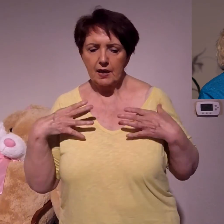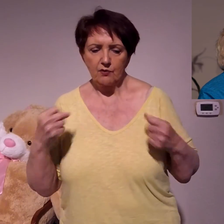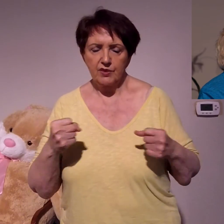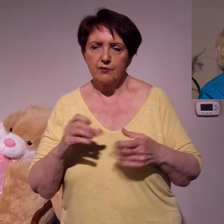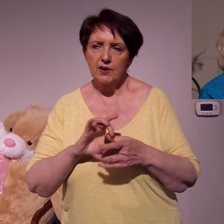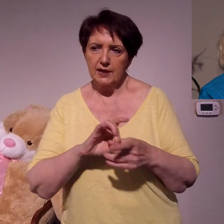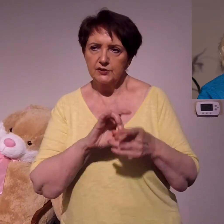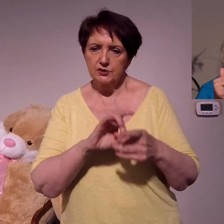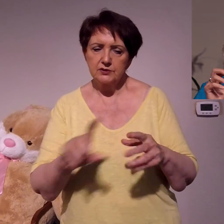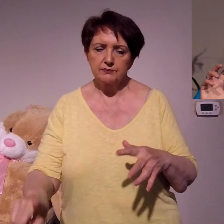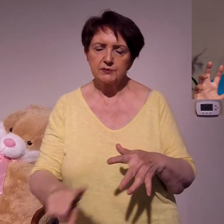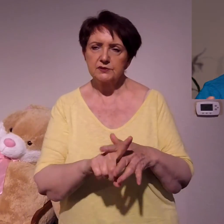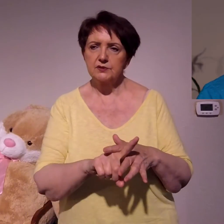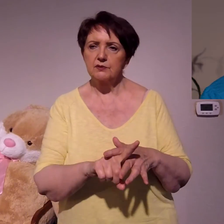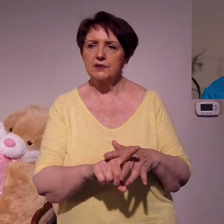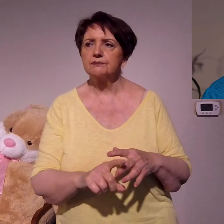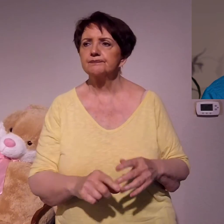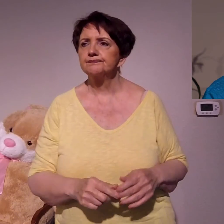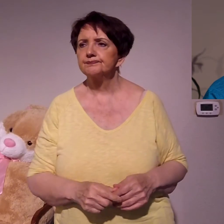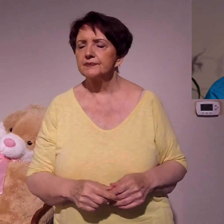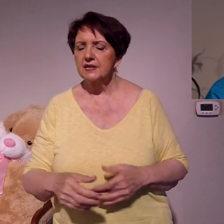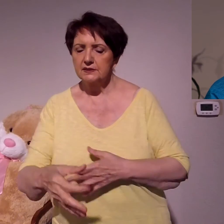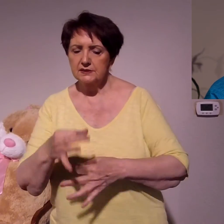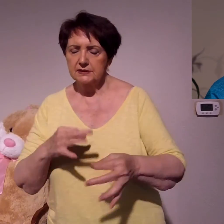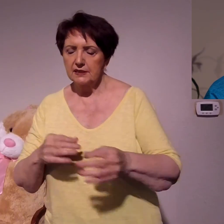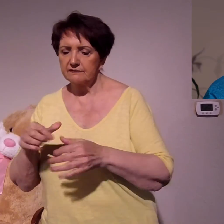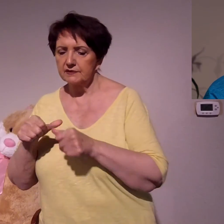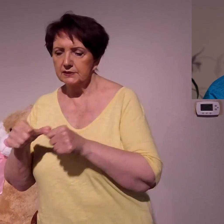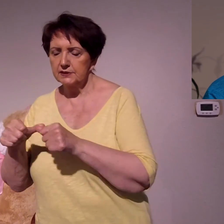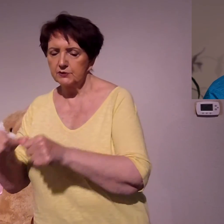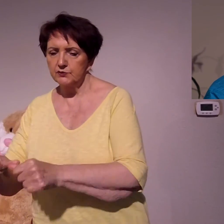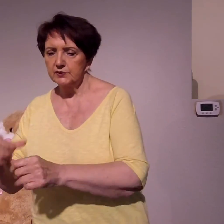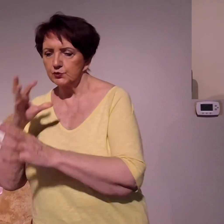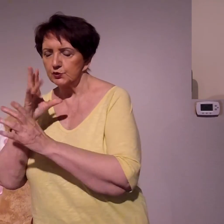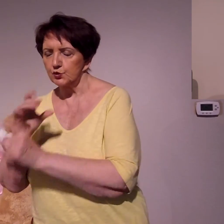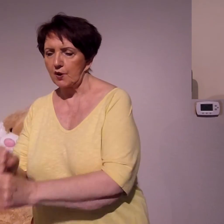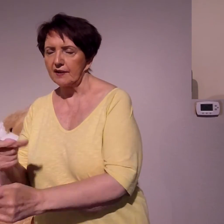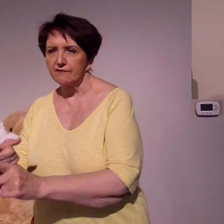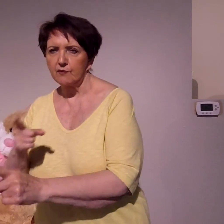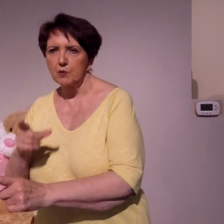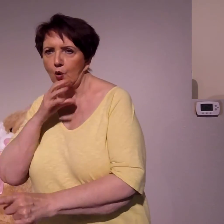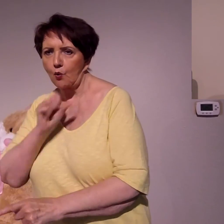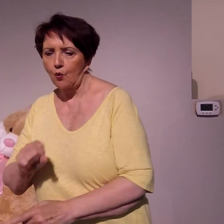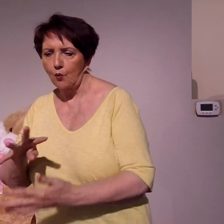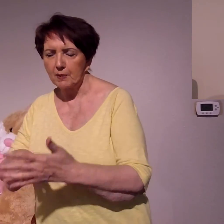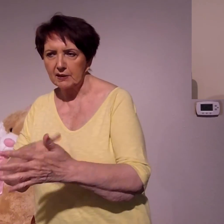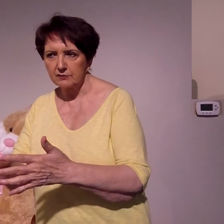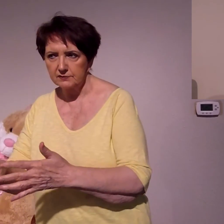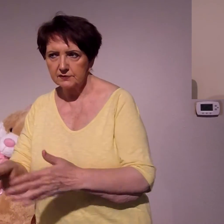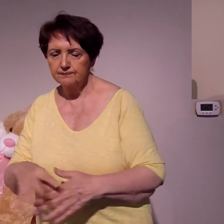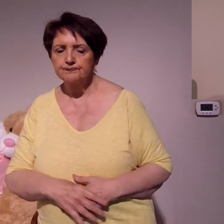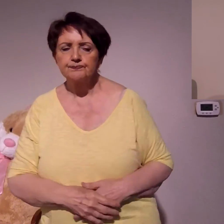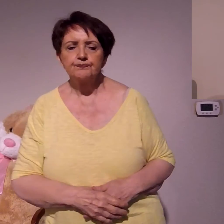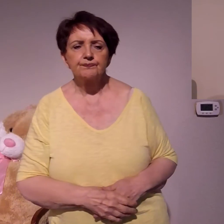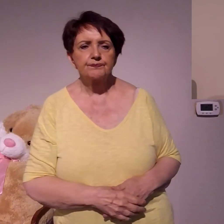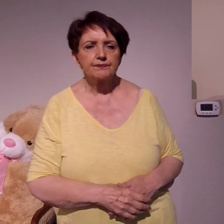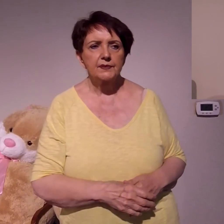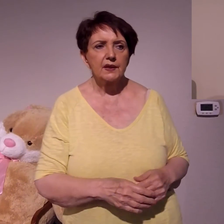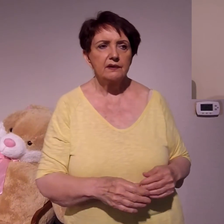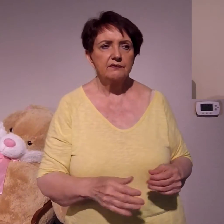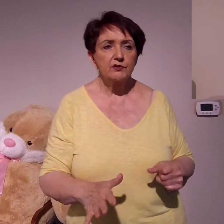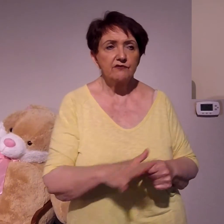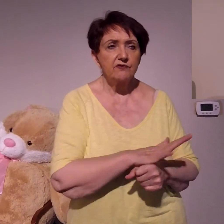find a really 100% equal person because I loved myself so much and did my forgiveness work